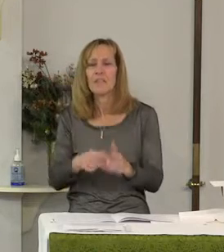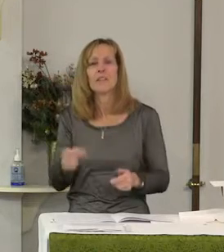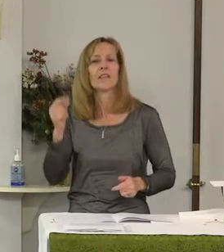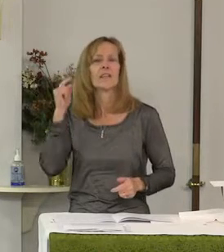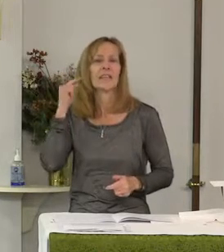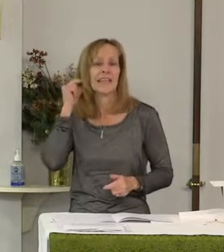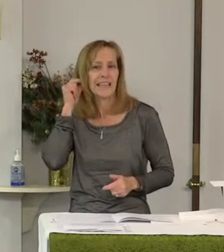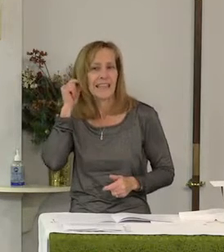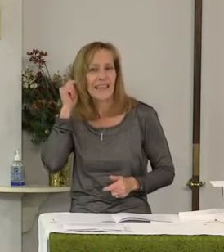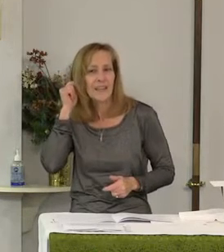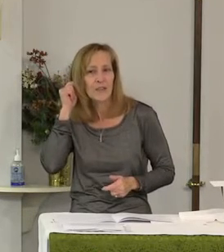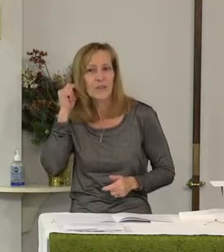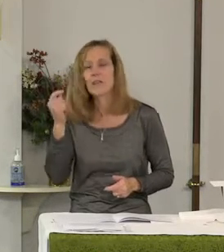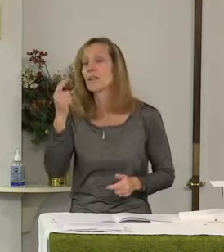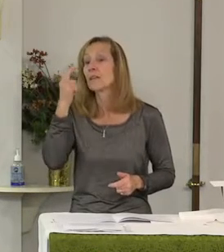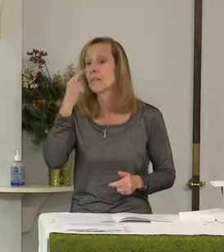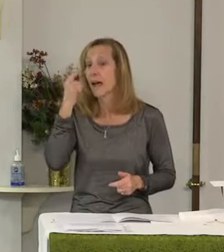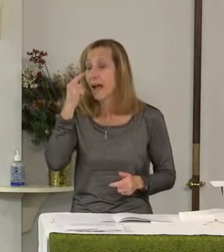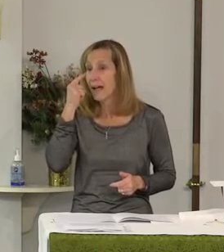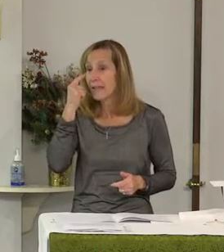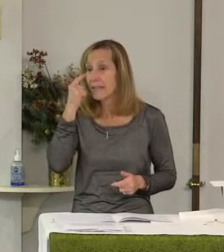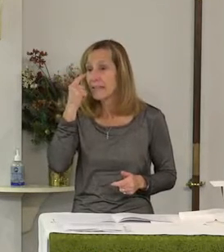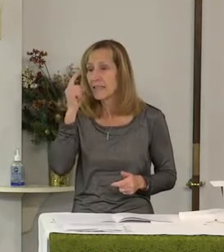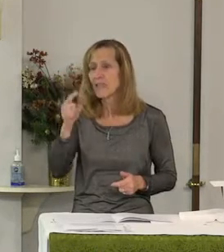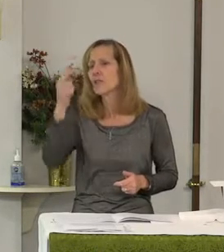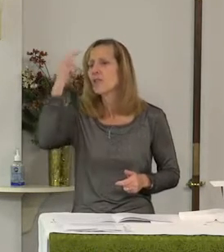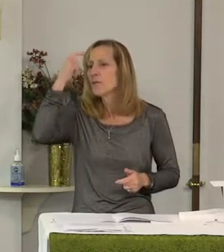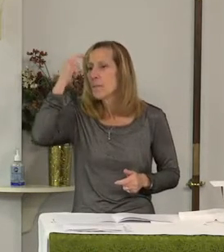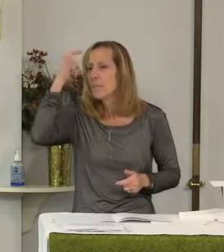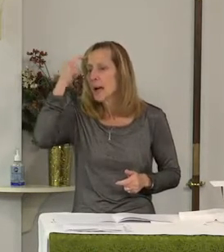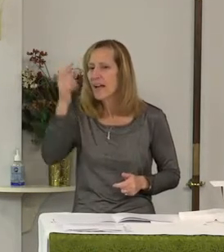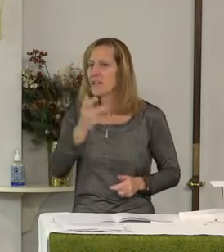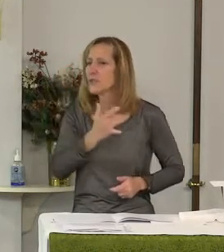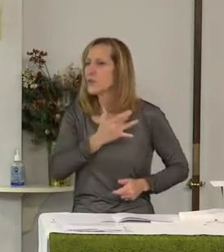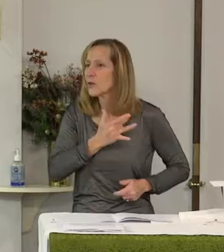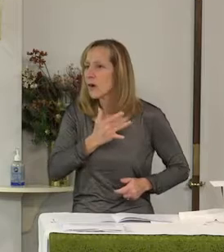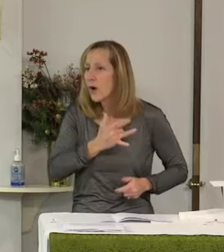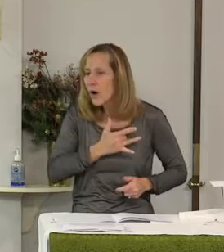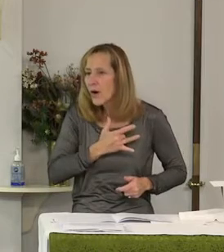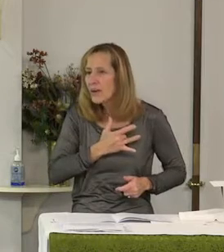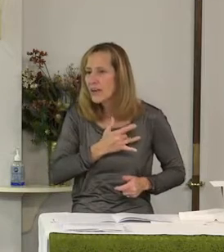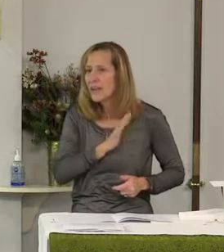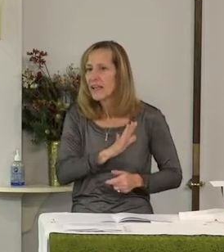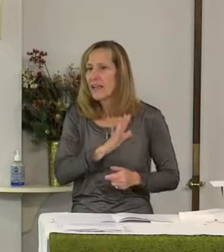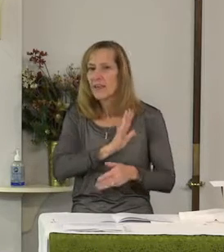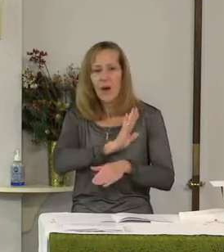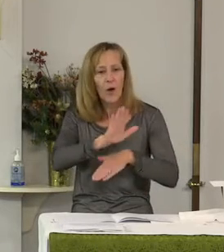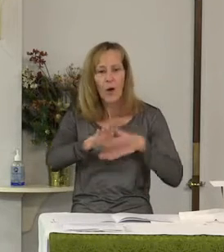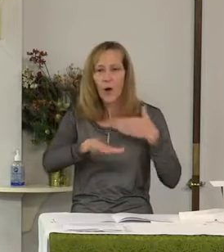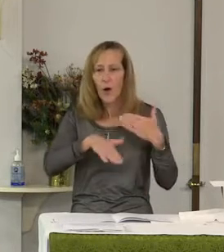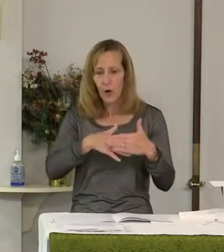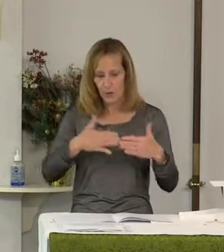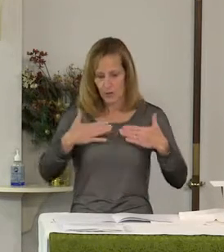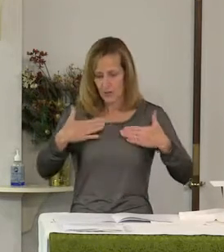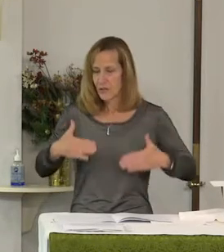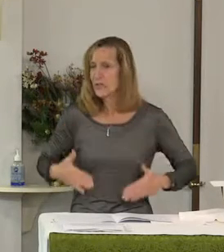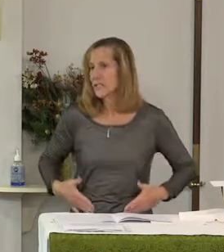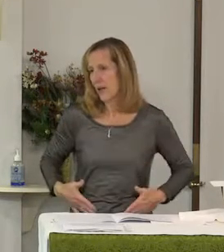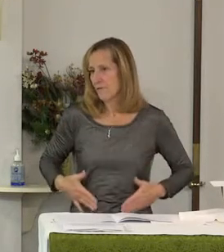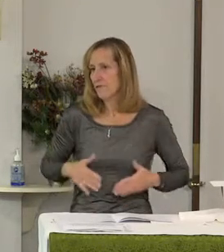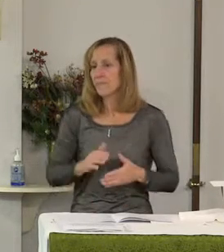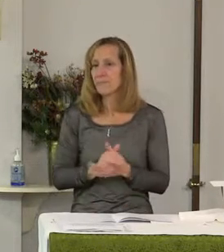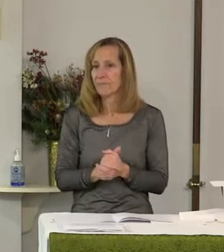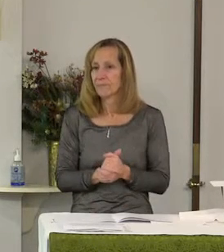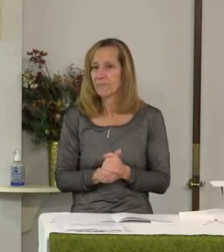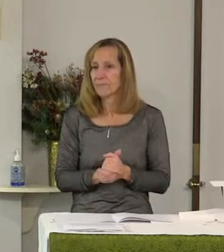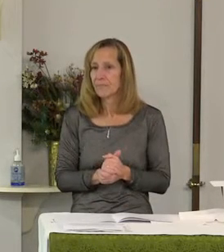ears, your eyes, your mind, your heart, and your whole self.